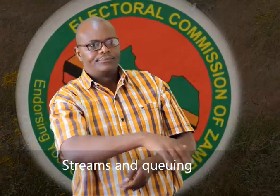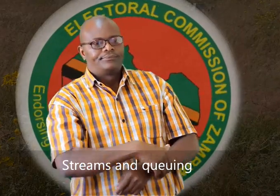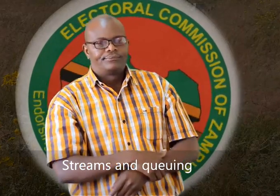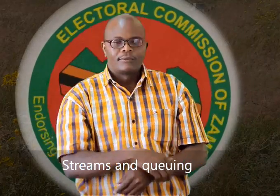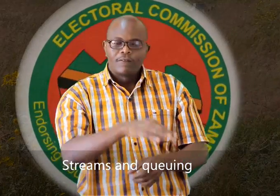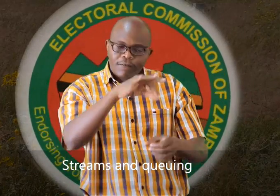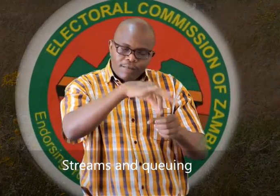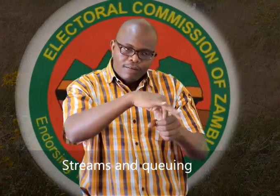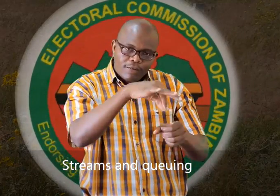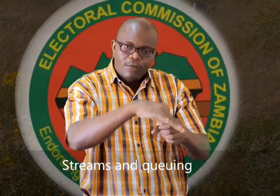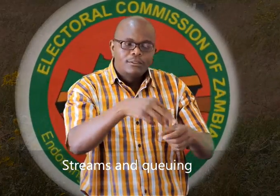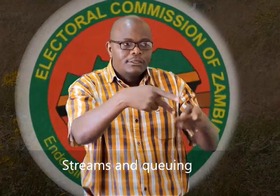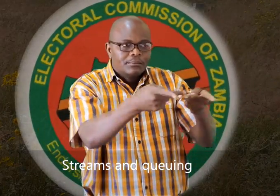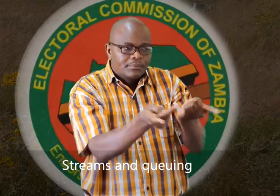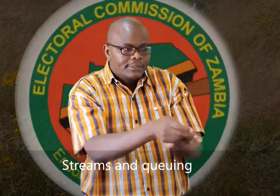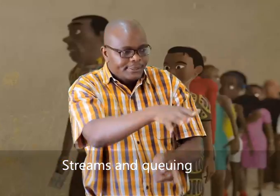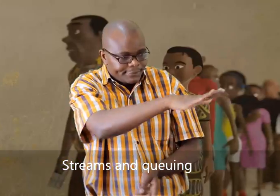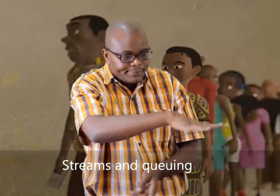Streams and queuing.